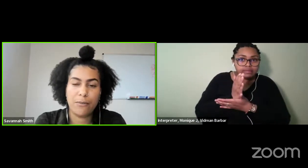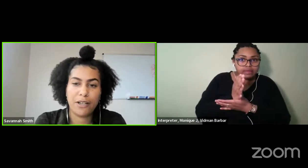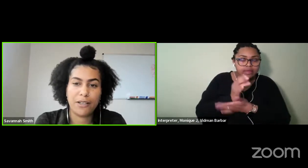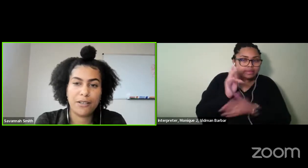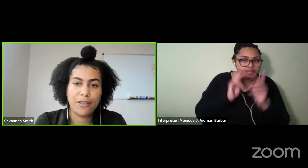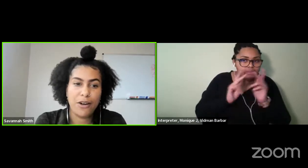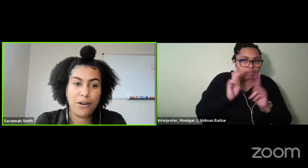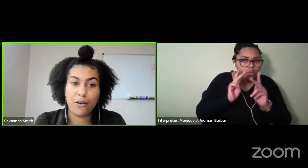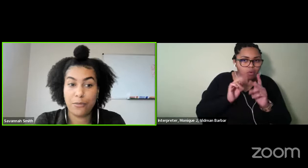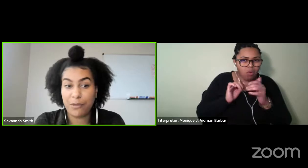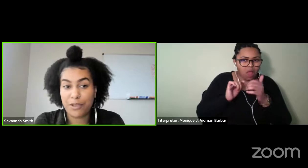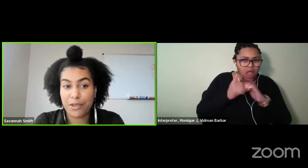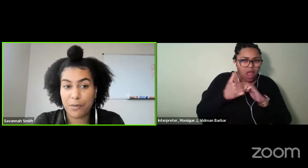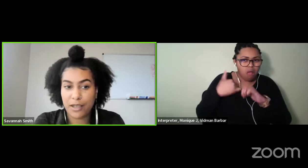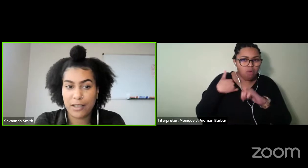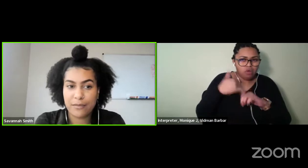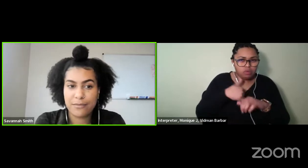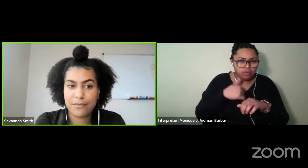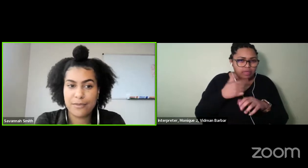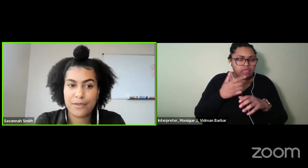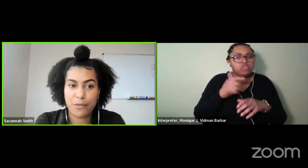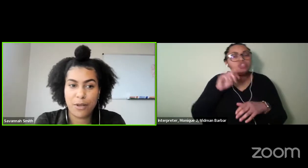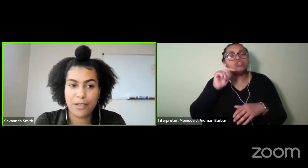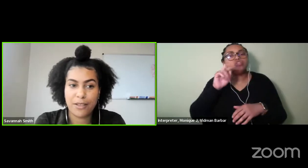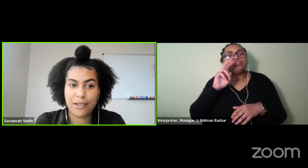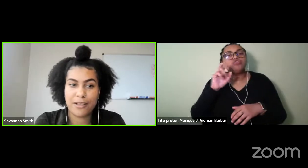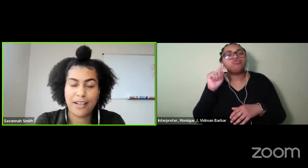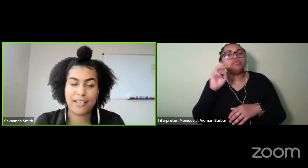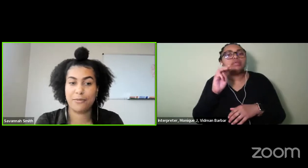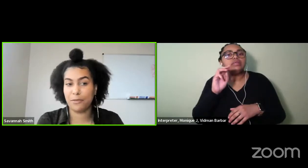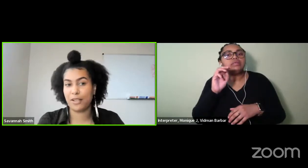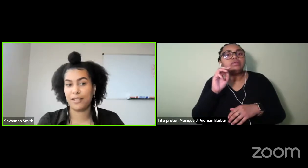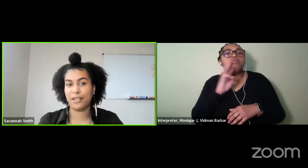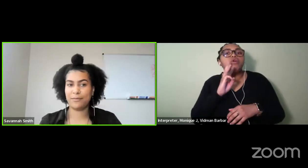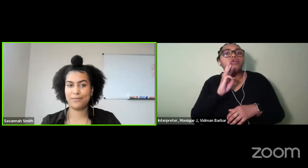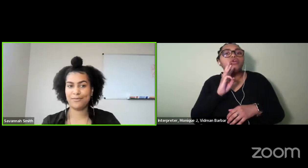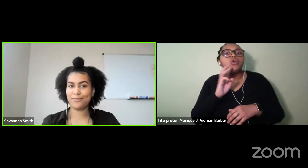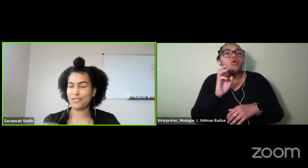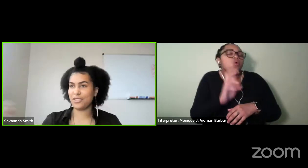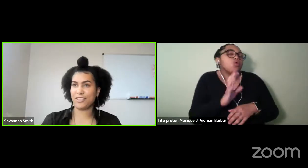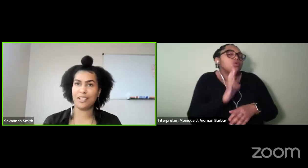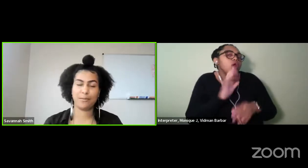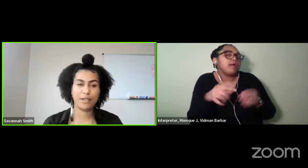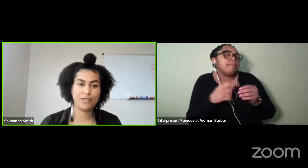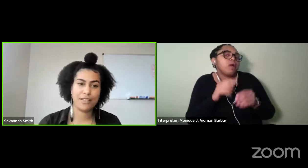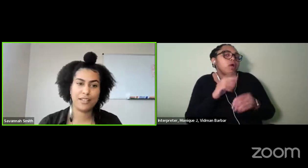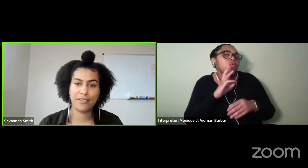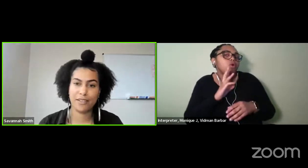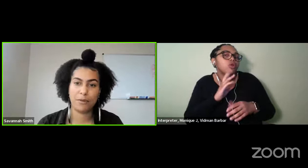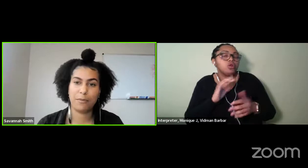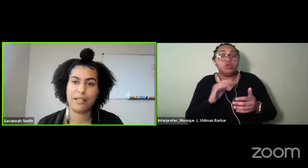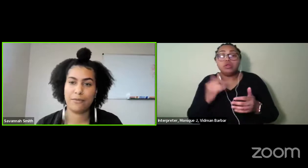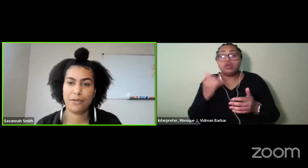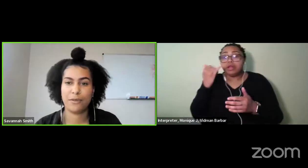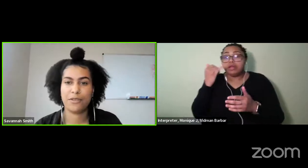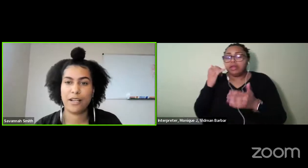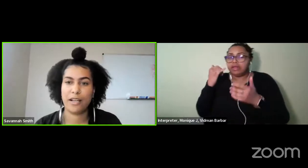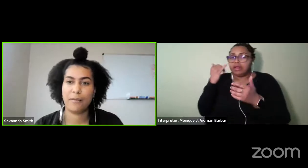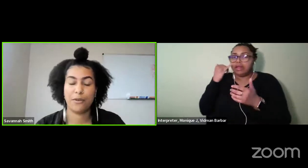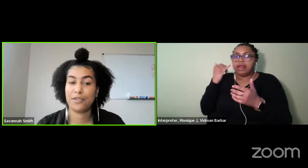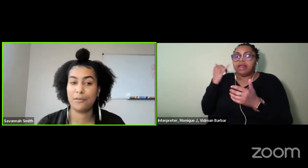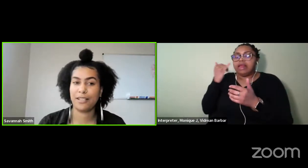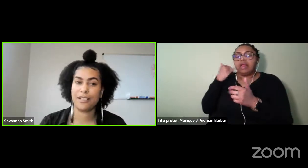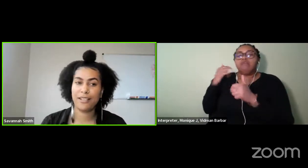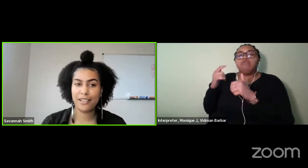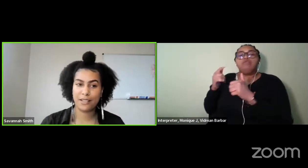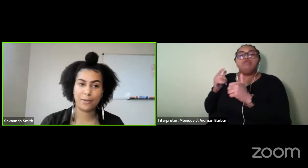about water? Or if we were to walk up to water as if we were walking up to just another person that we're meeting for the first